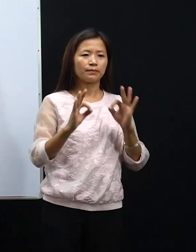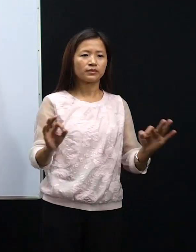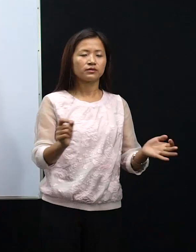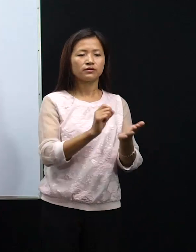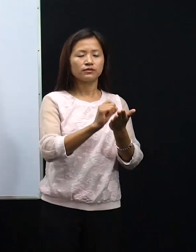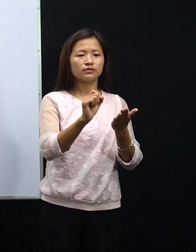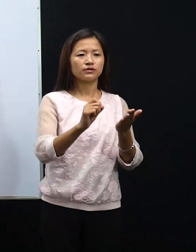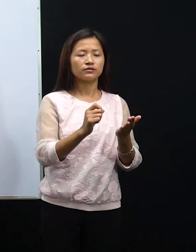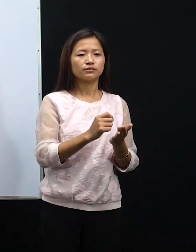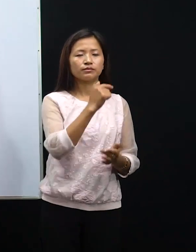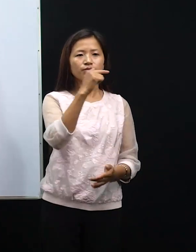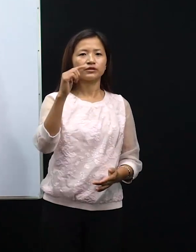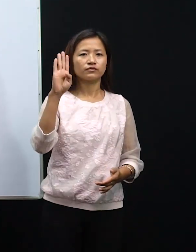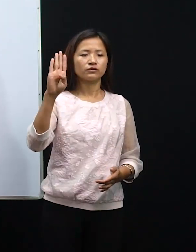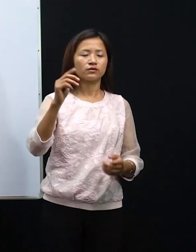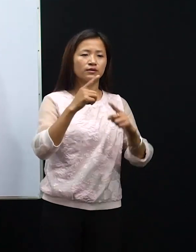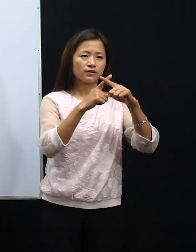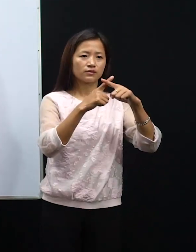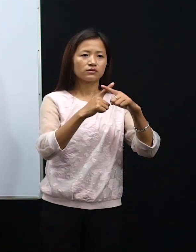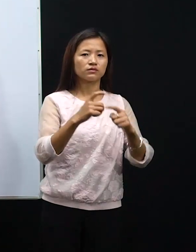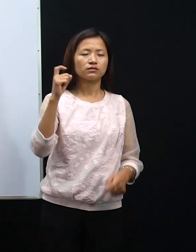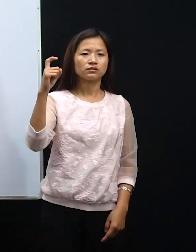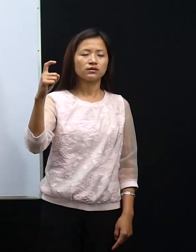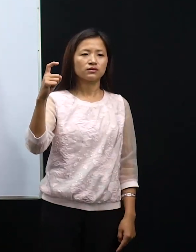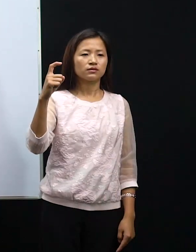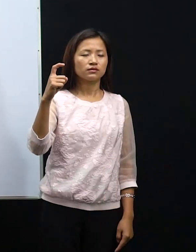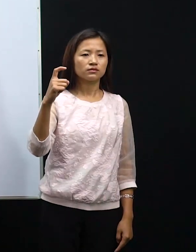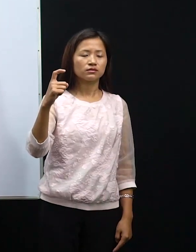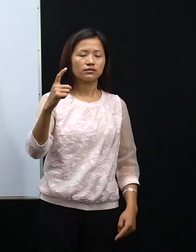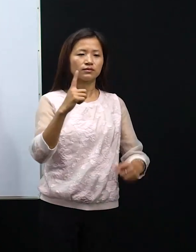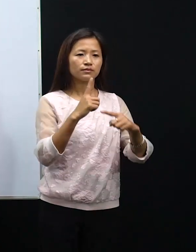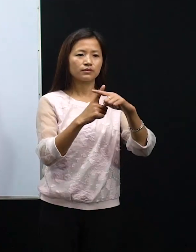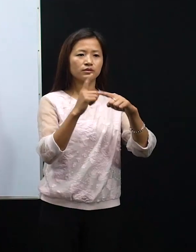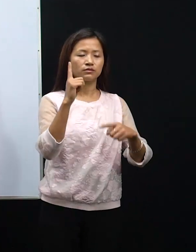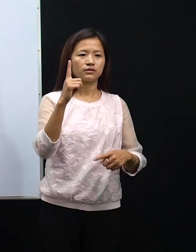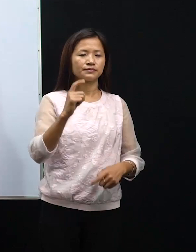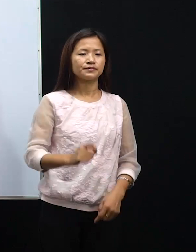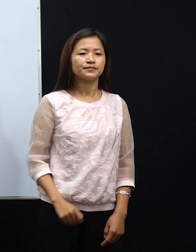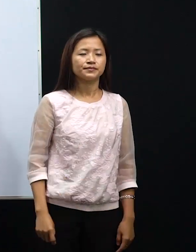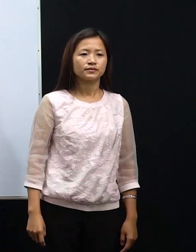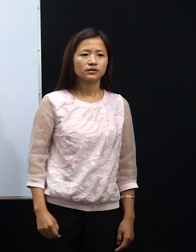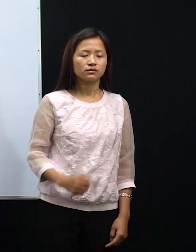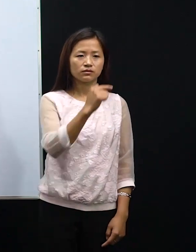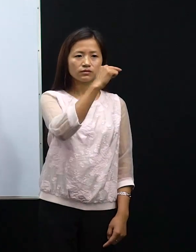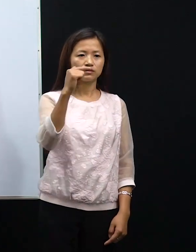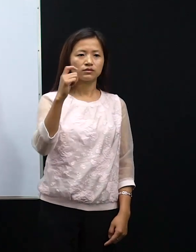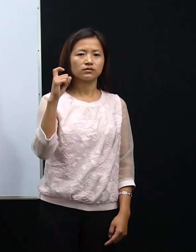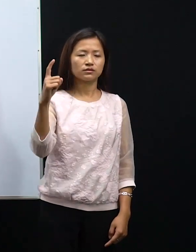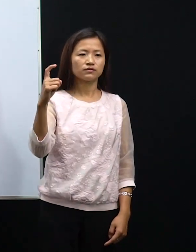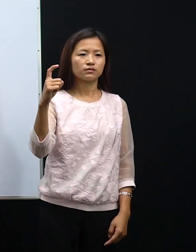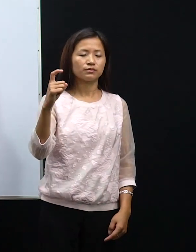4x. Coming to the last term, 7, one is plus, one is minus, so we will subtract them. So 7 minus 5